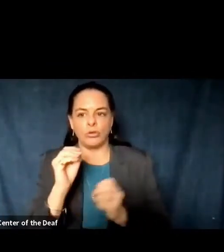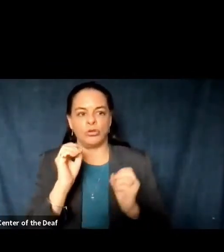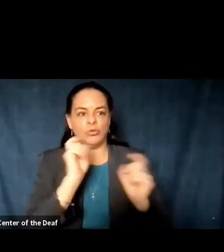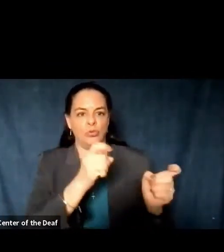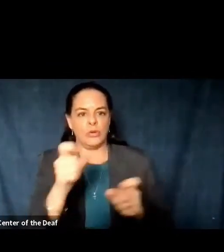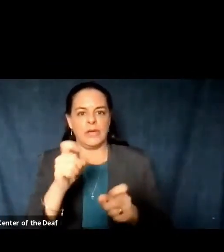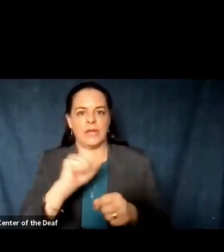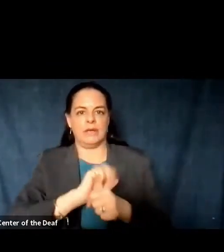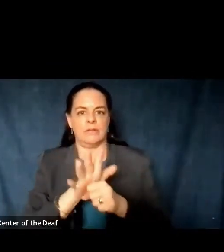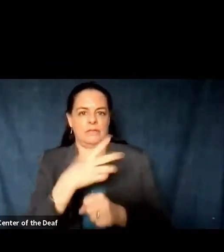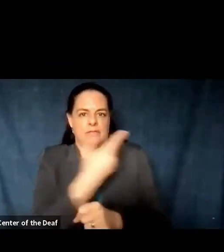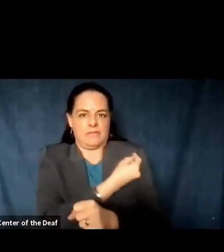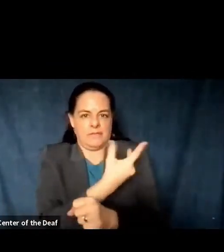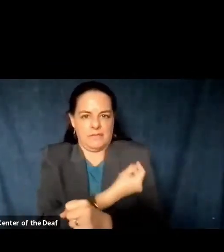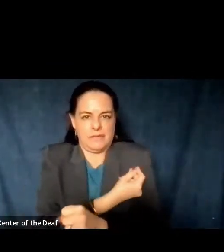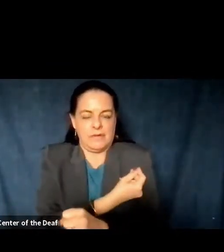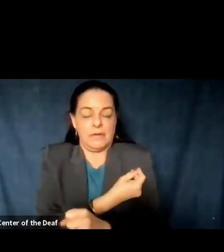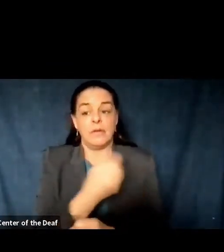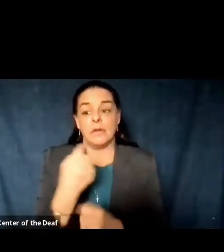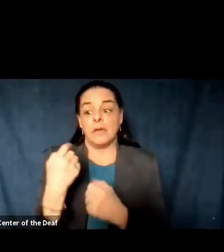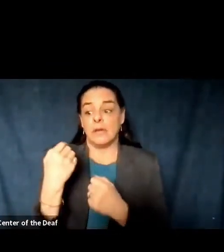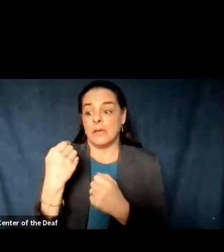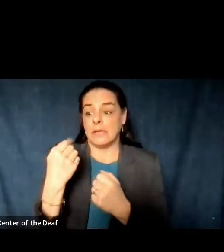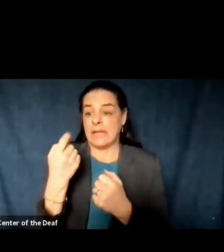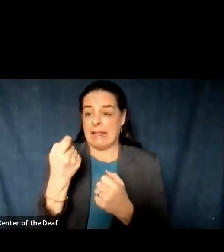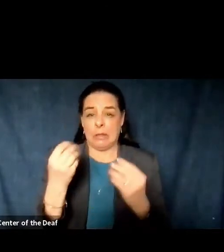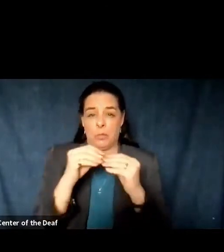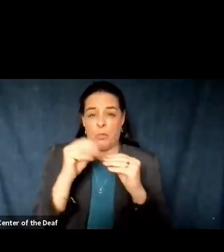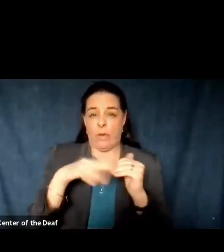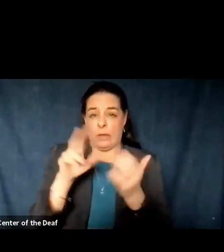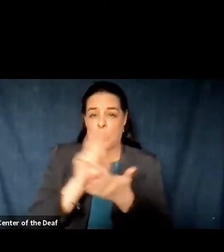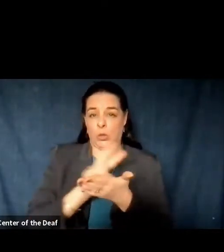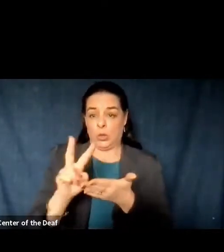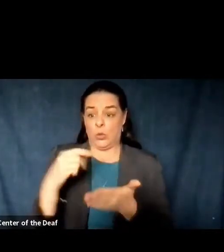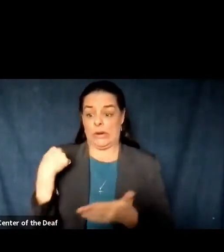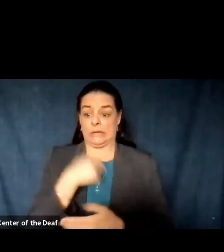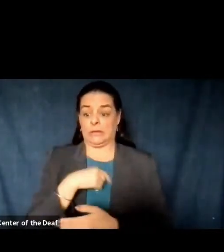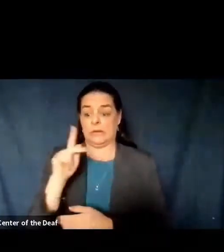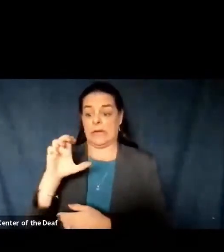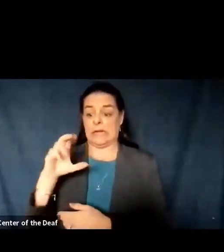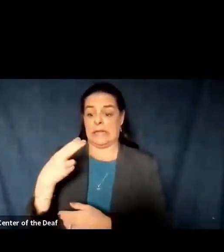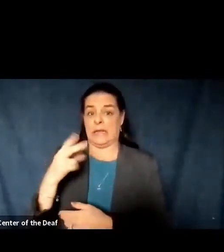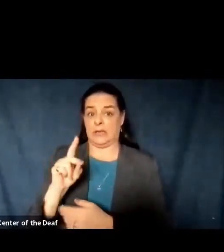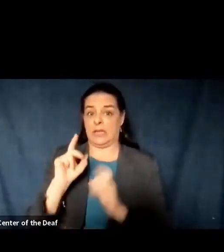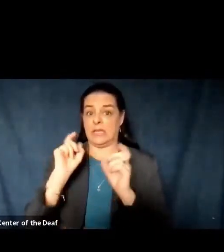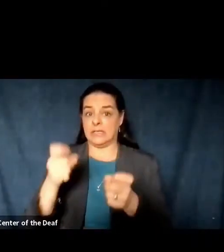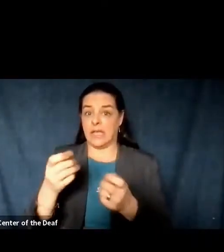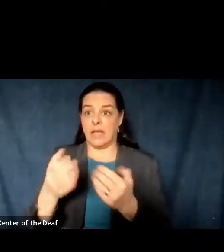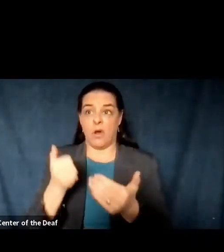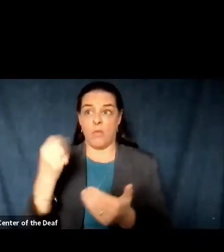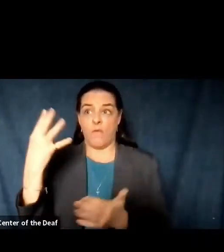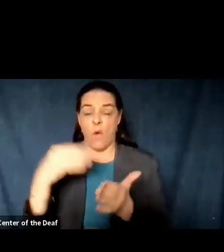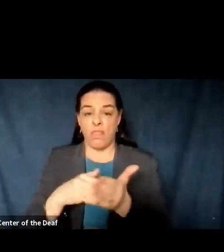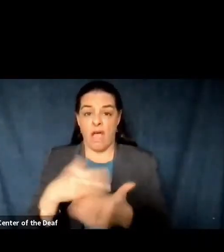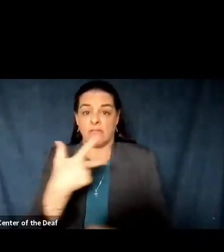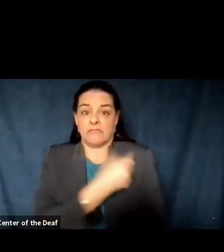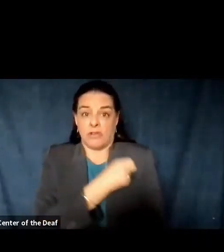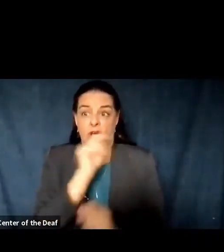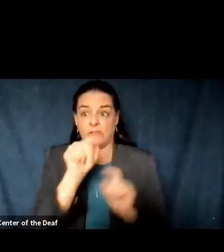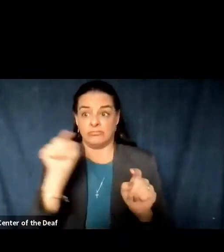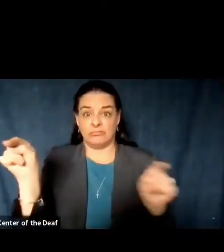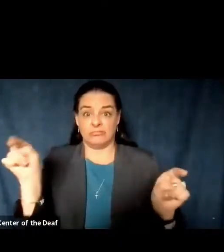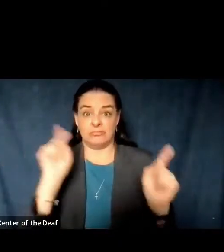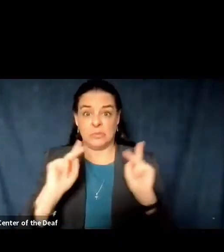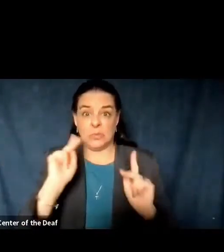community. In just over 2 weeks, KCHD has provided vaccinations to nearly 4,000 people. We want